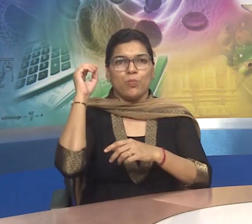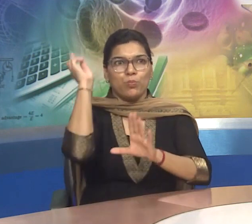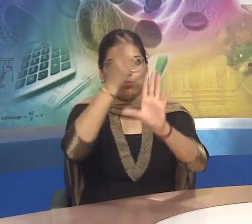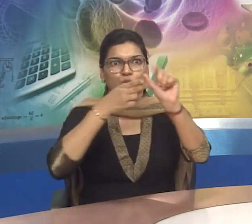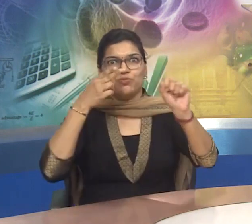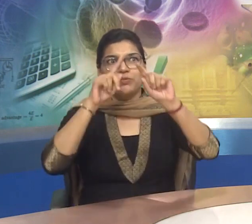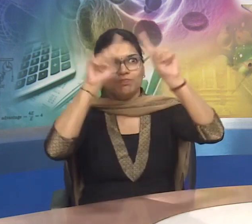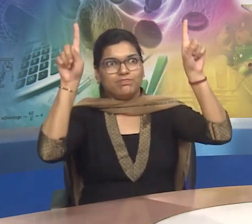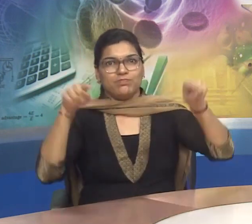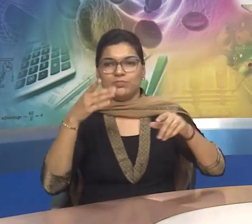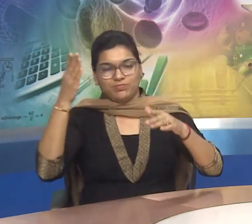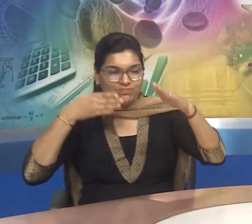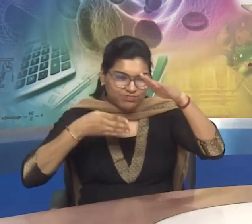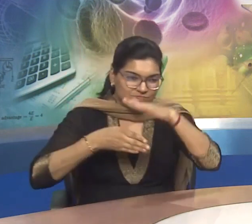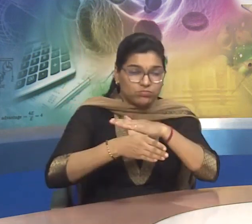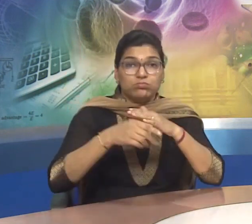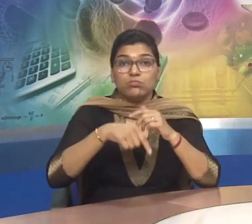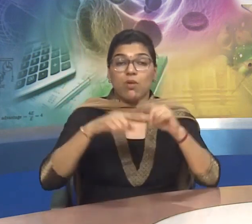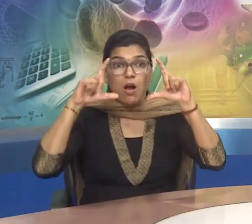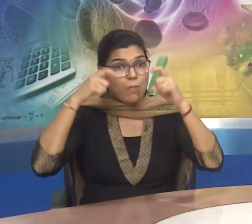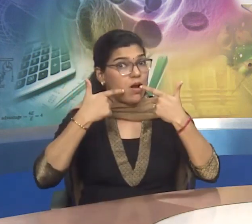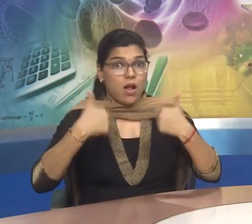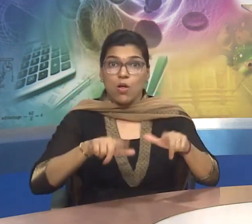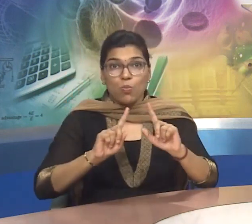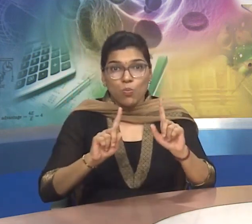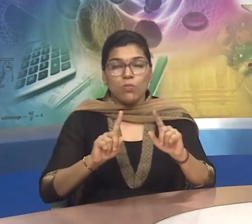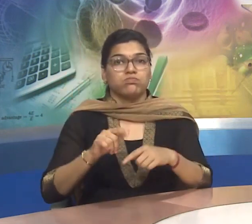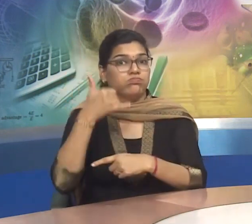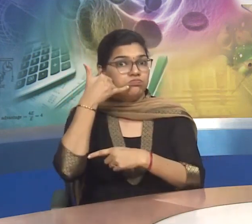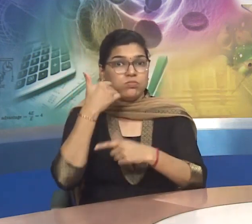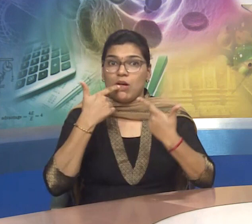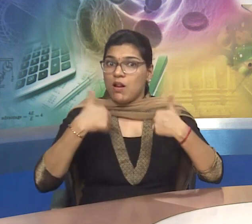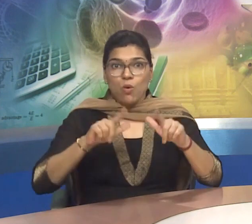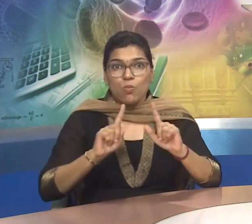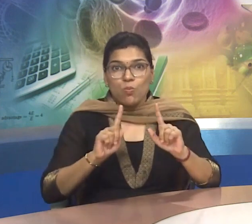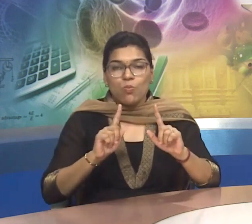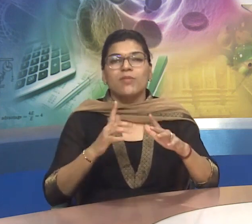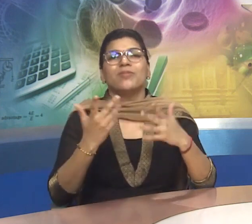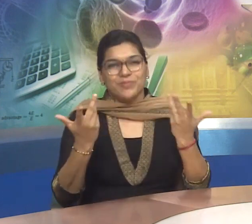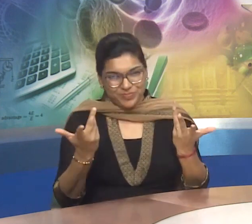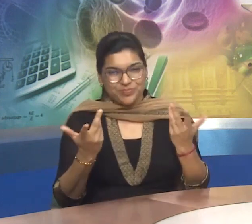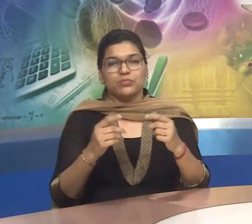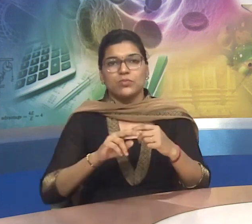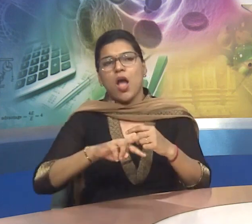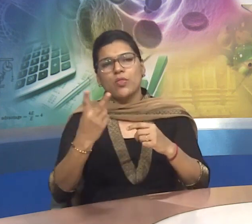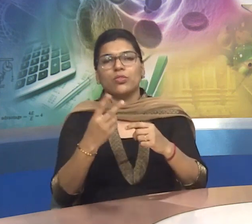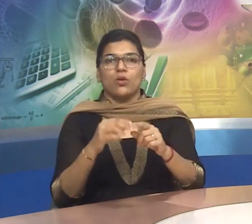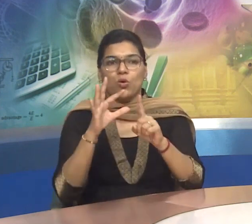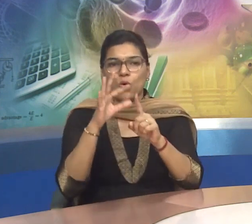The other word having the same meaning is forbidden, means something which is not allowed.